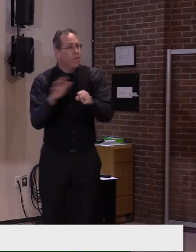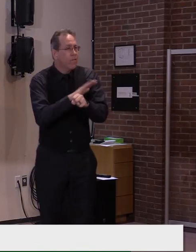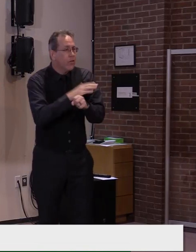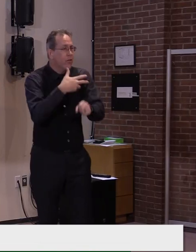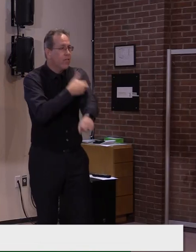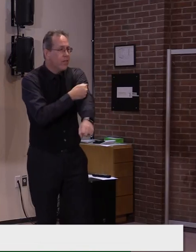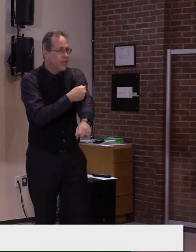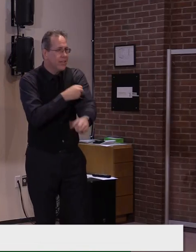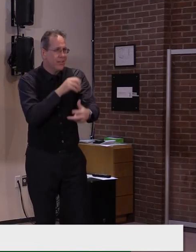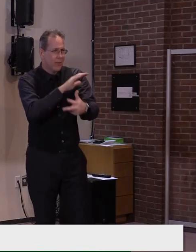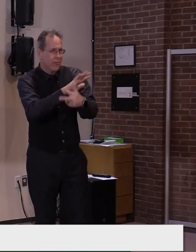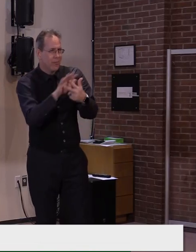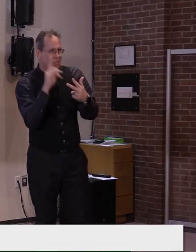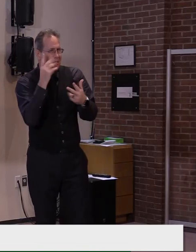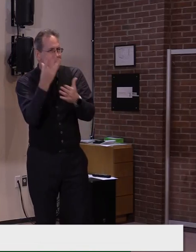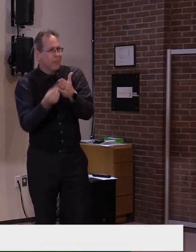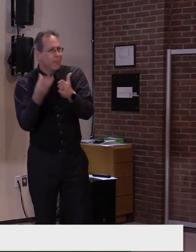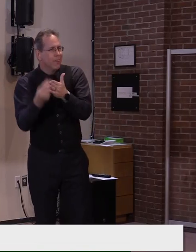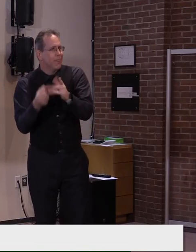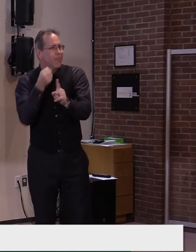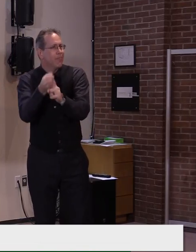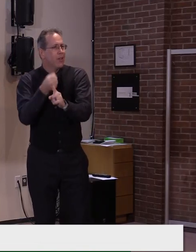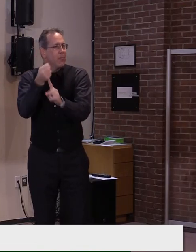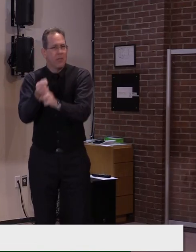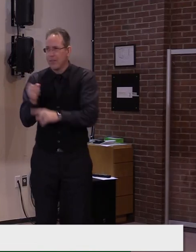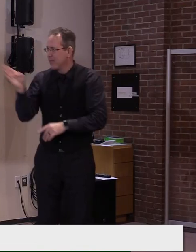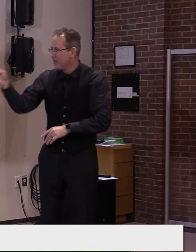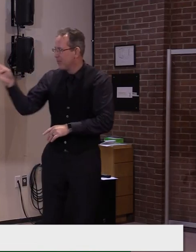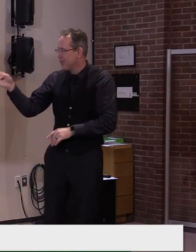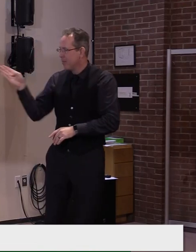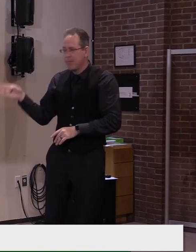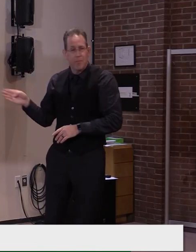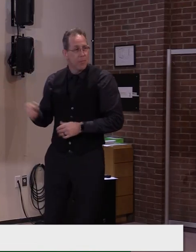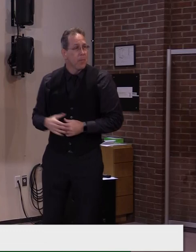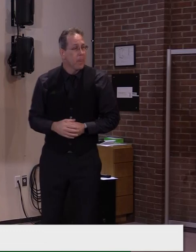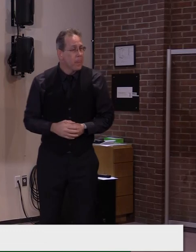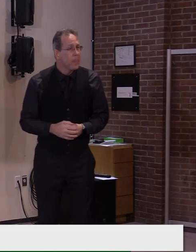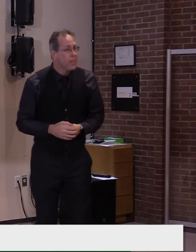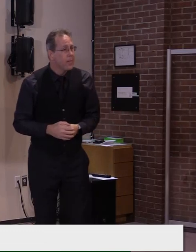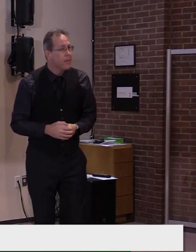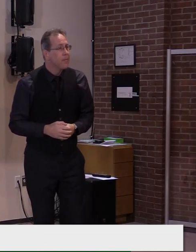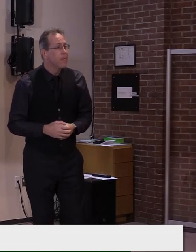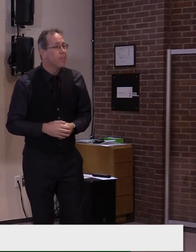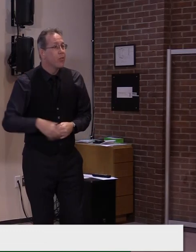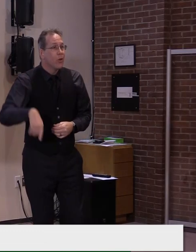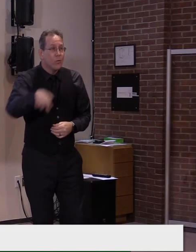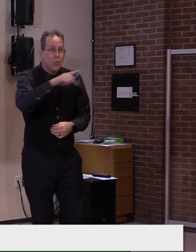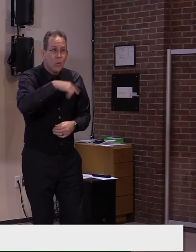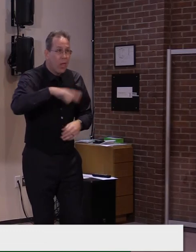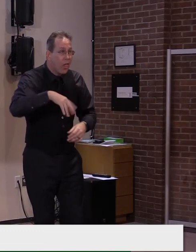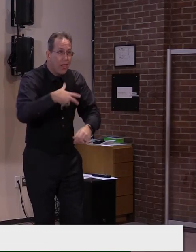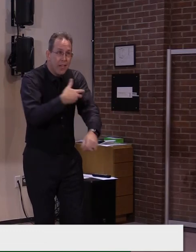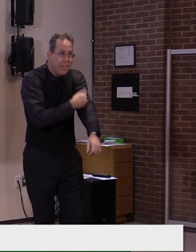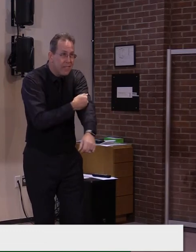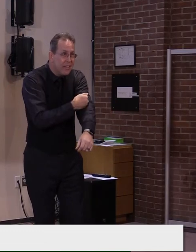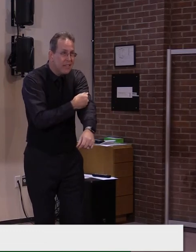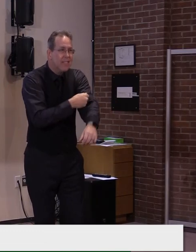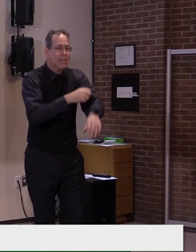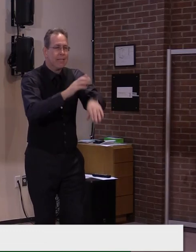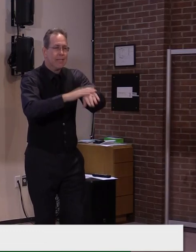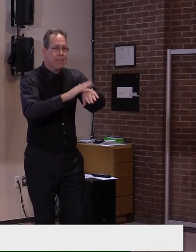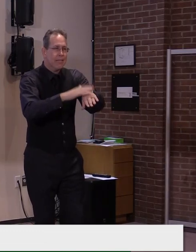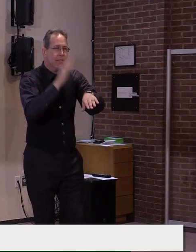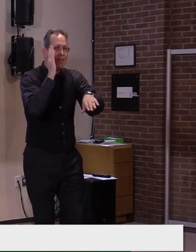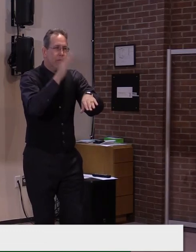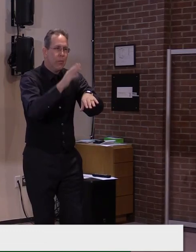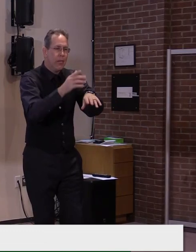fully vaccinated and boosted. So those that are not yet boosted, the best chance to stay out of the hospital, best chance to not